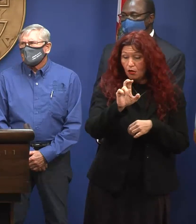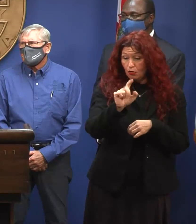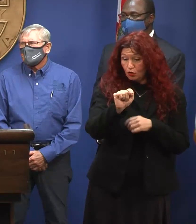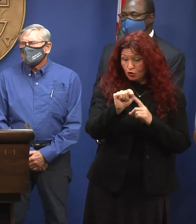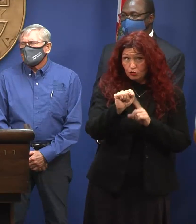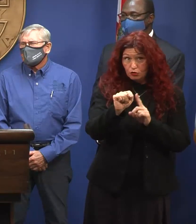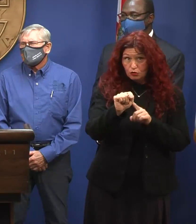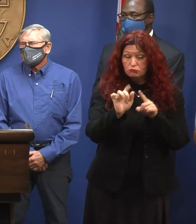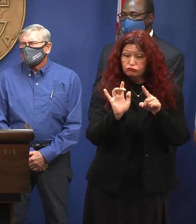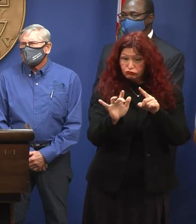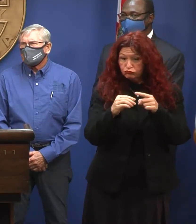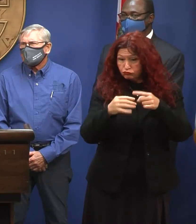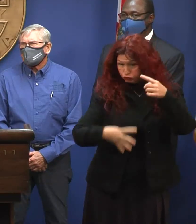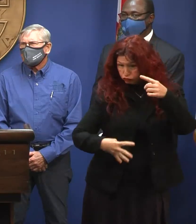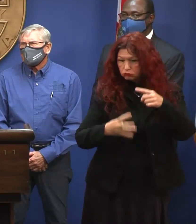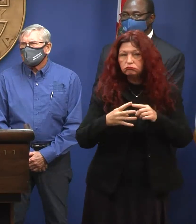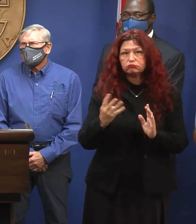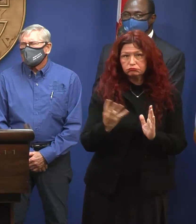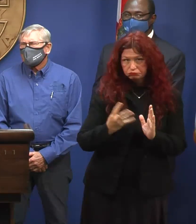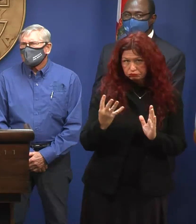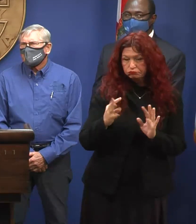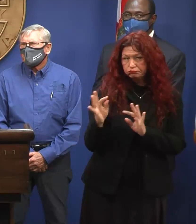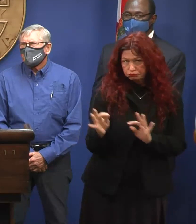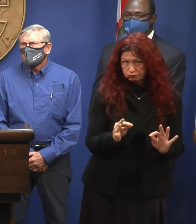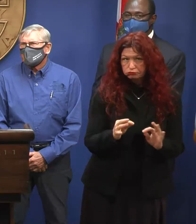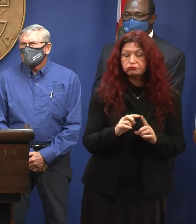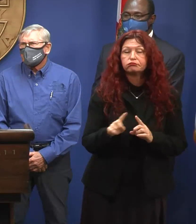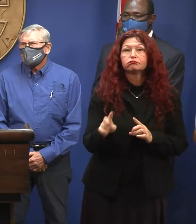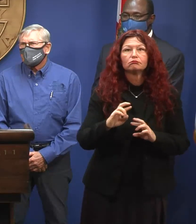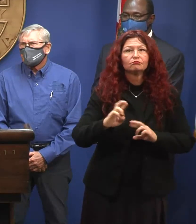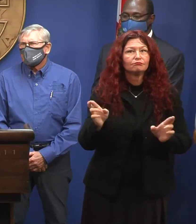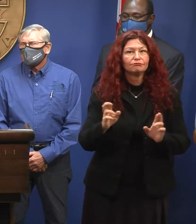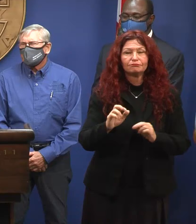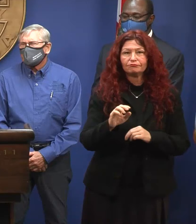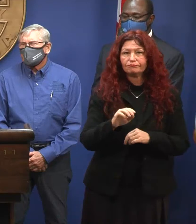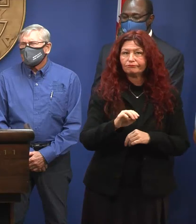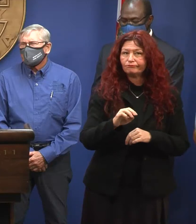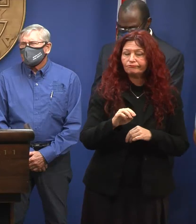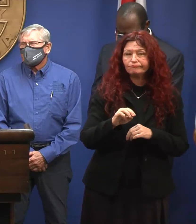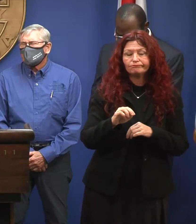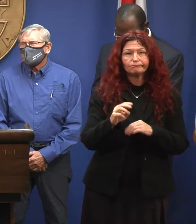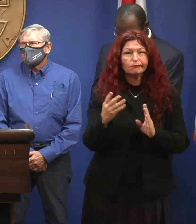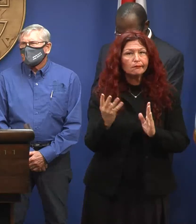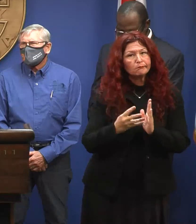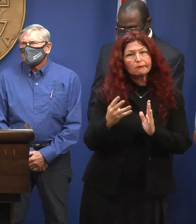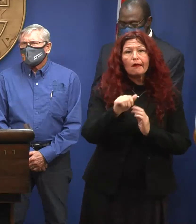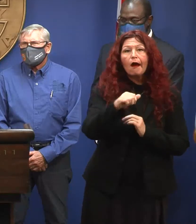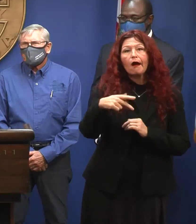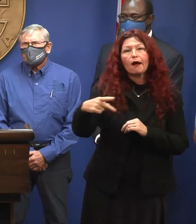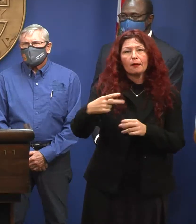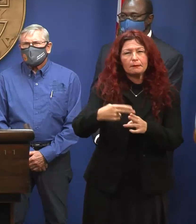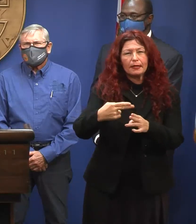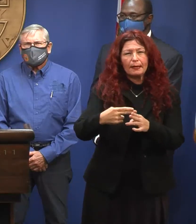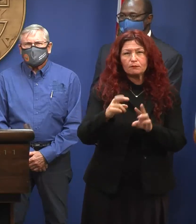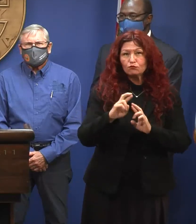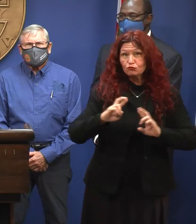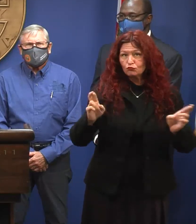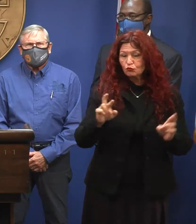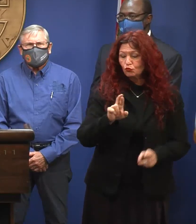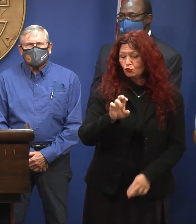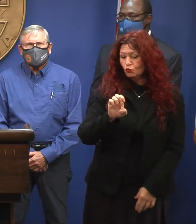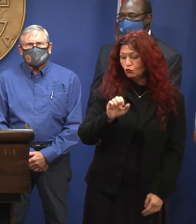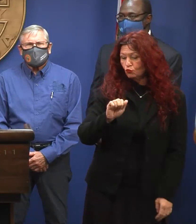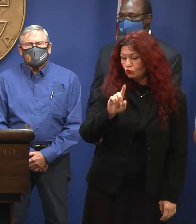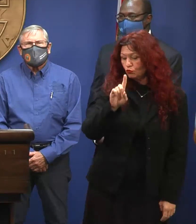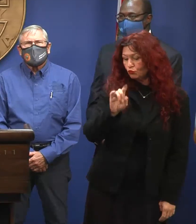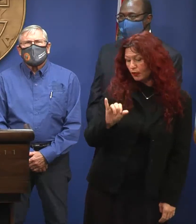there. Also, you can download our app, Ready Miami-Dade. This app will help everybody who has a smartphone to